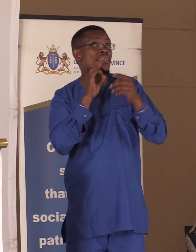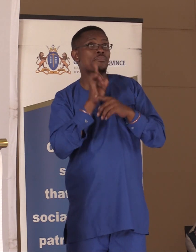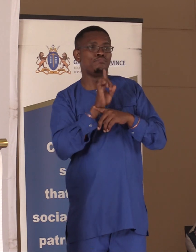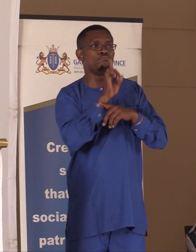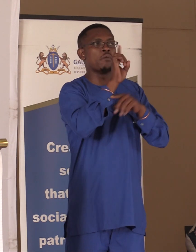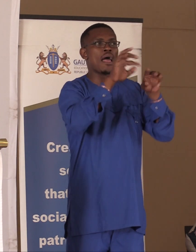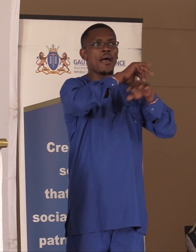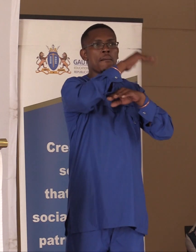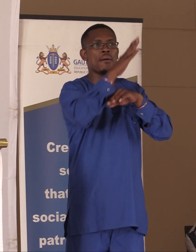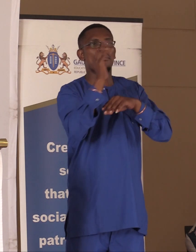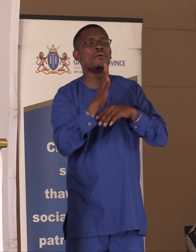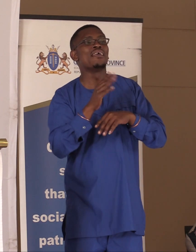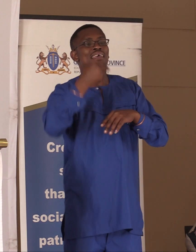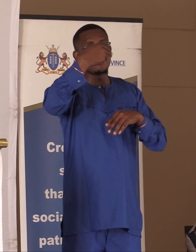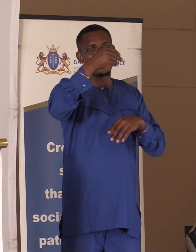is